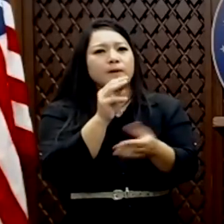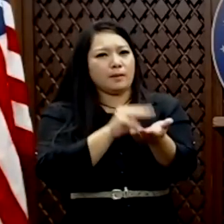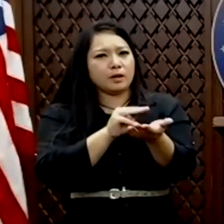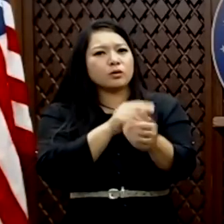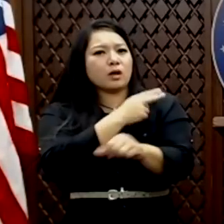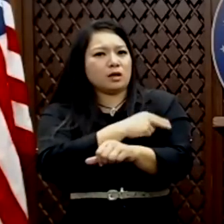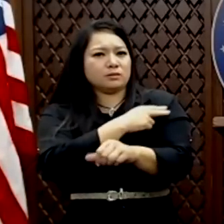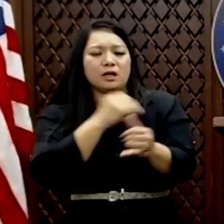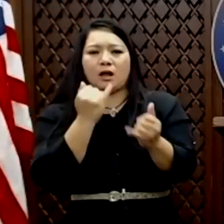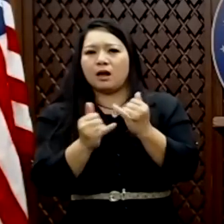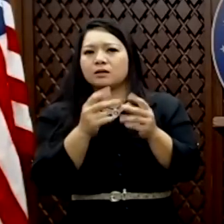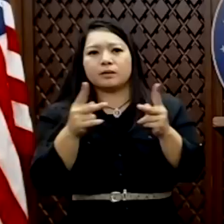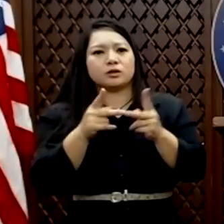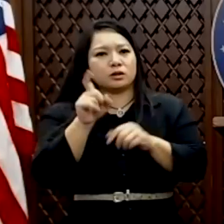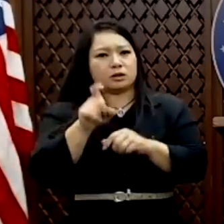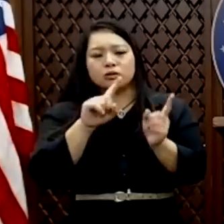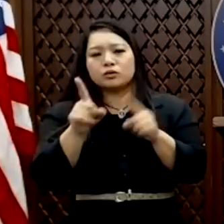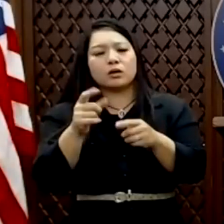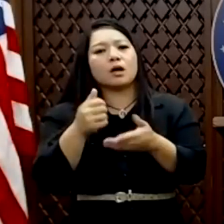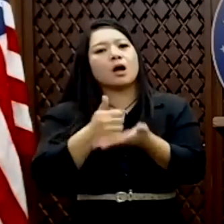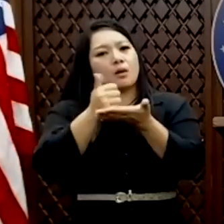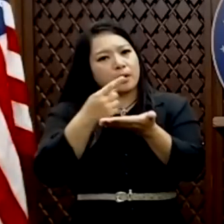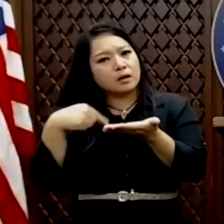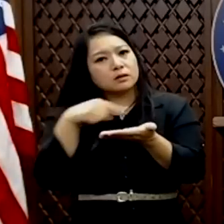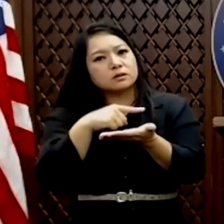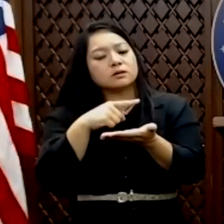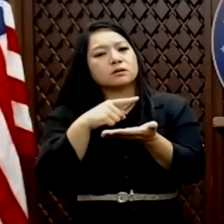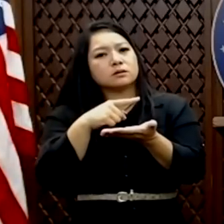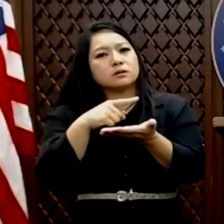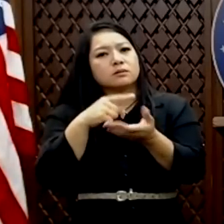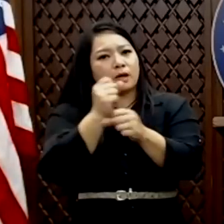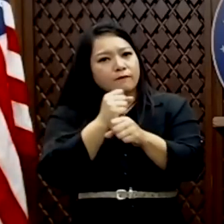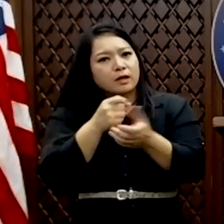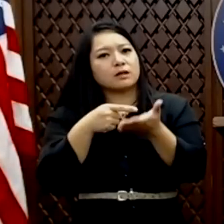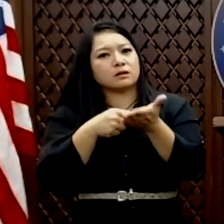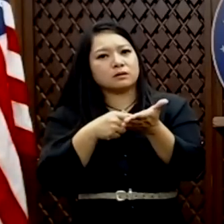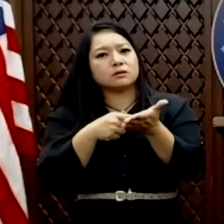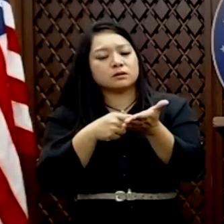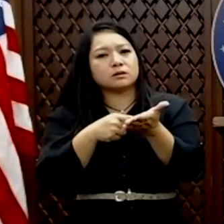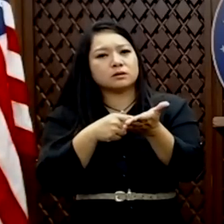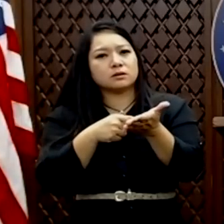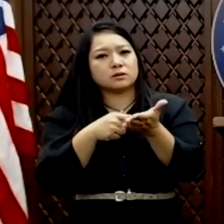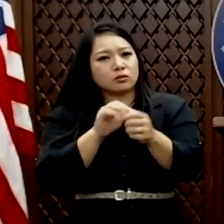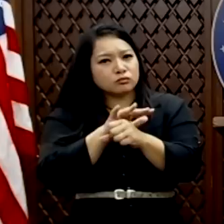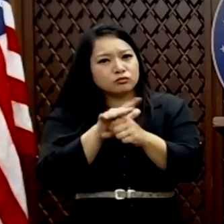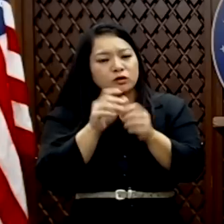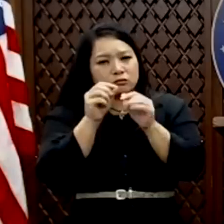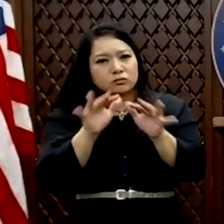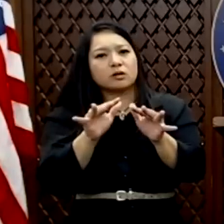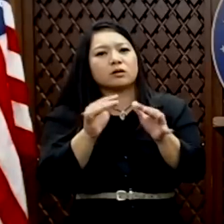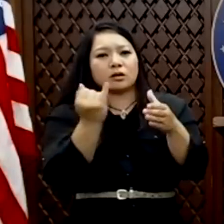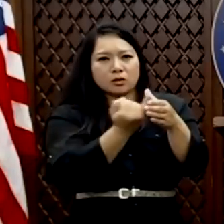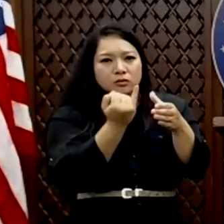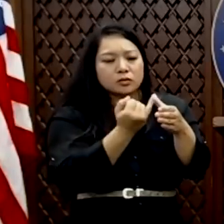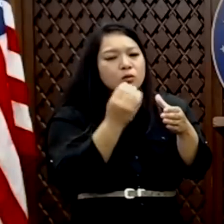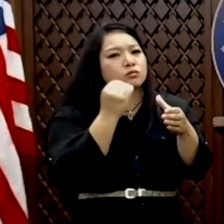for you. So please help us by fighting this enemy, and again, shelter in place,